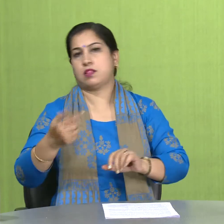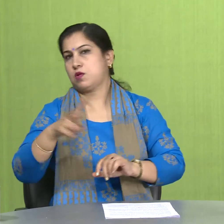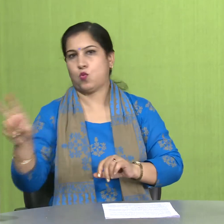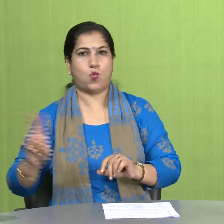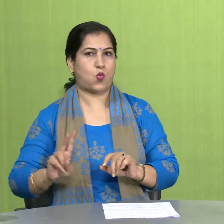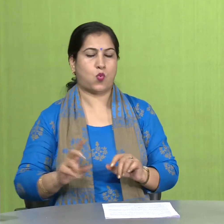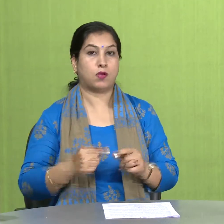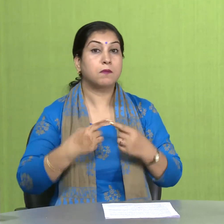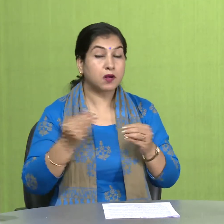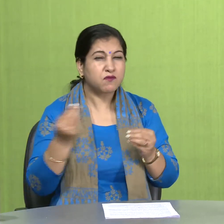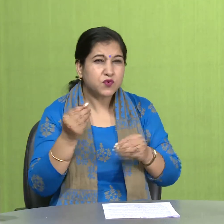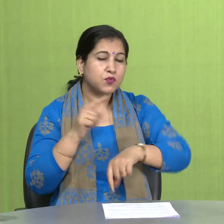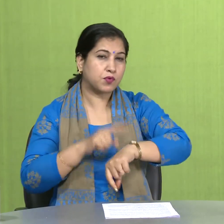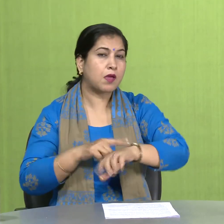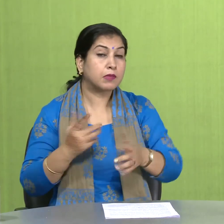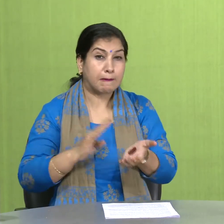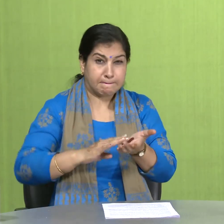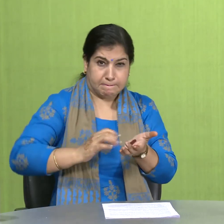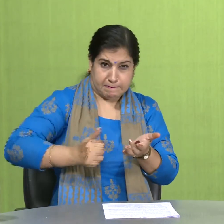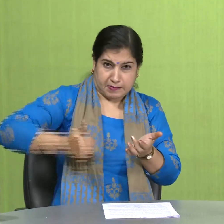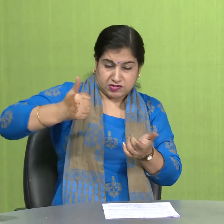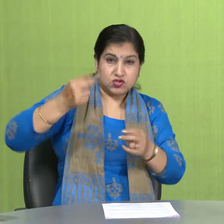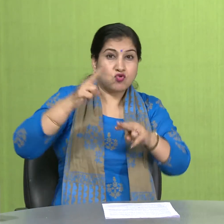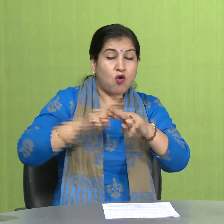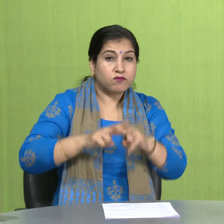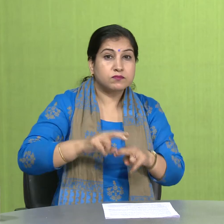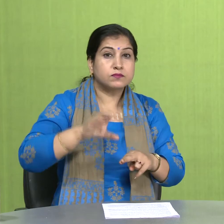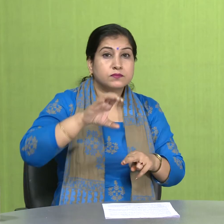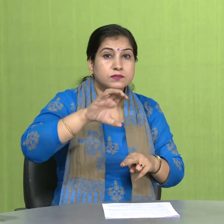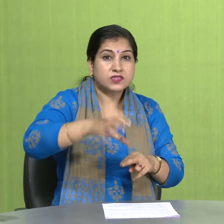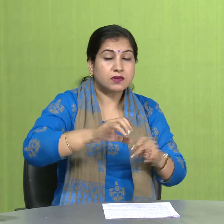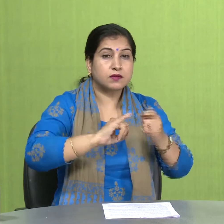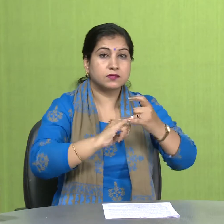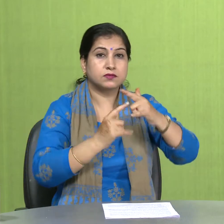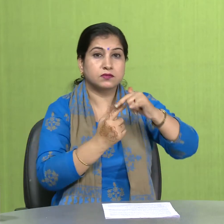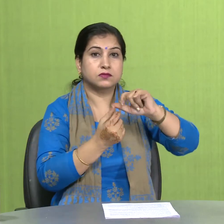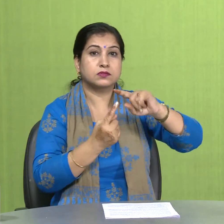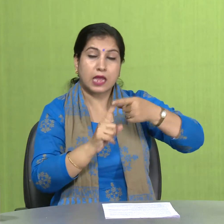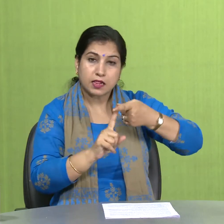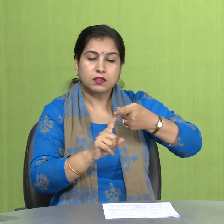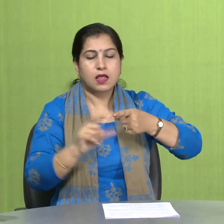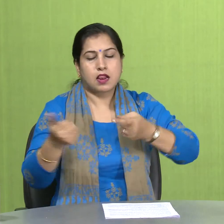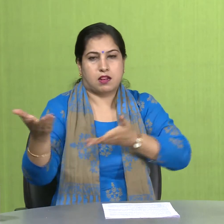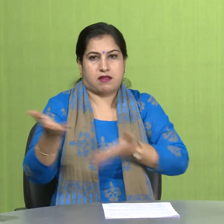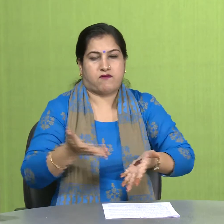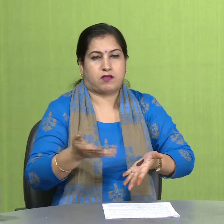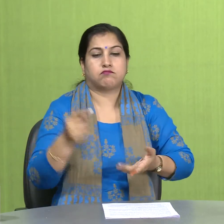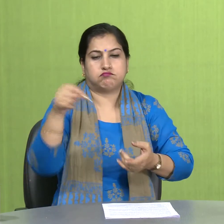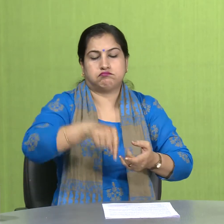But sometimes the ministers of state can be invited to attend